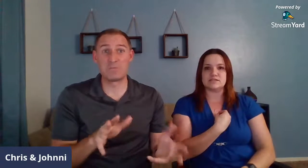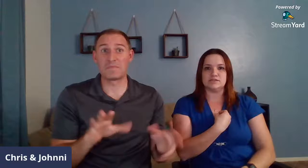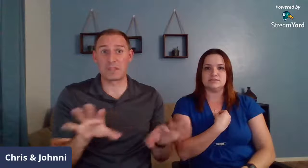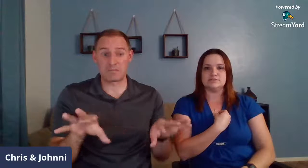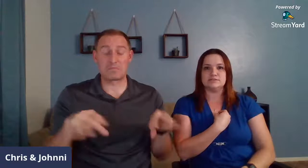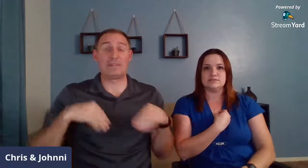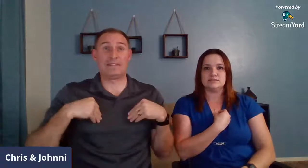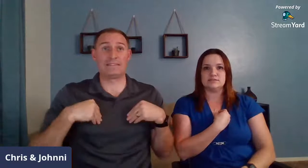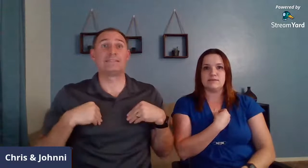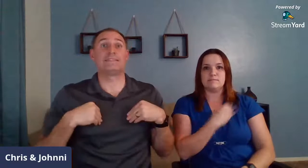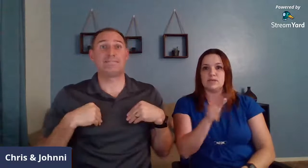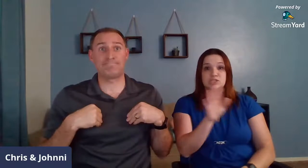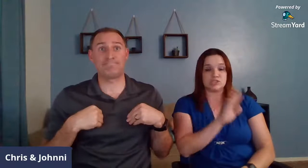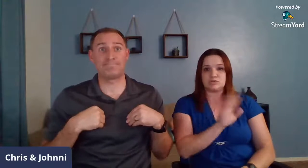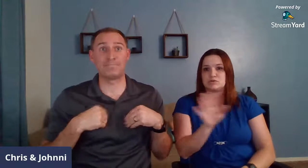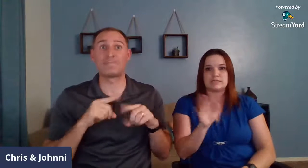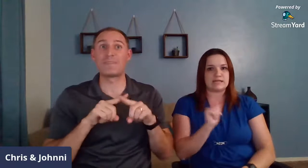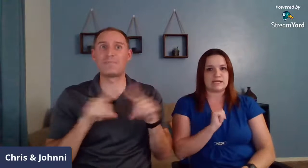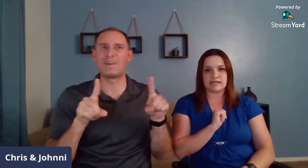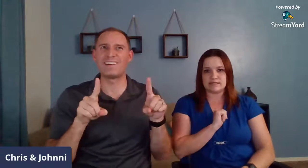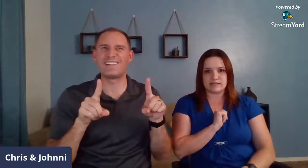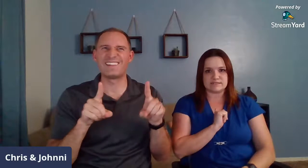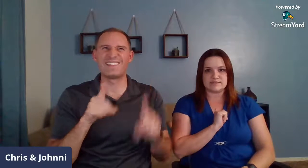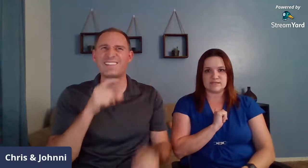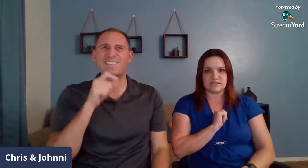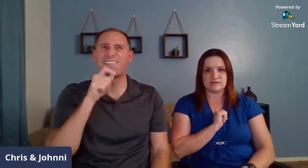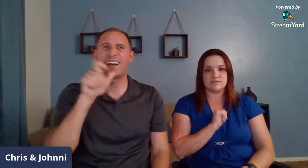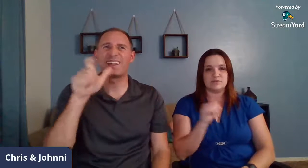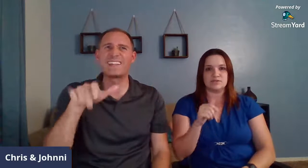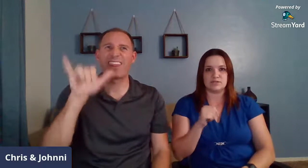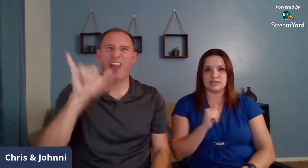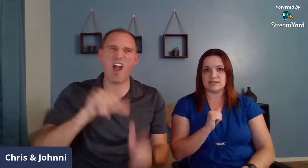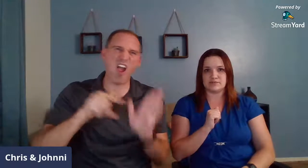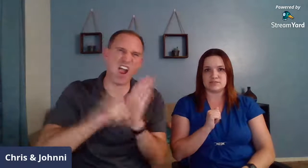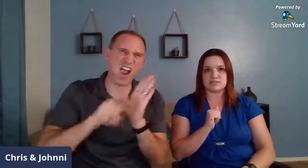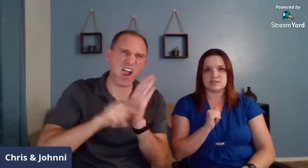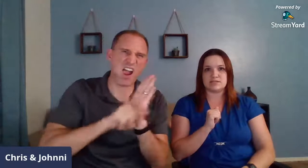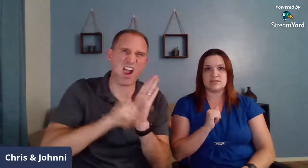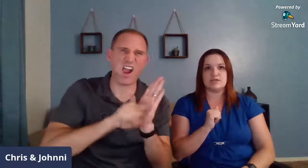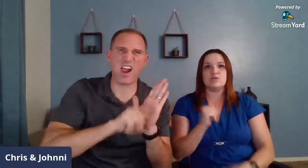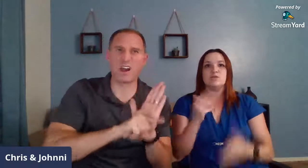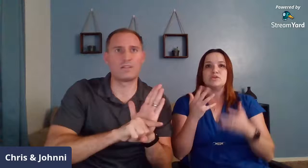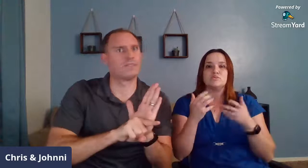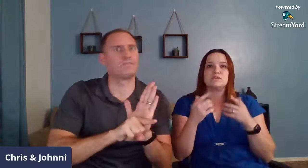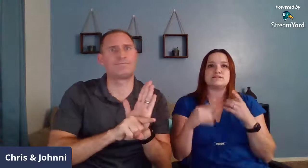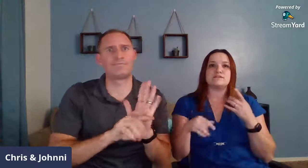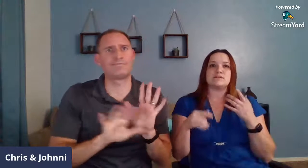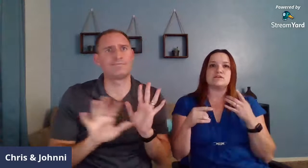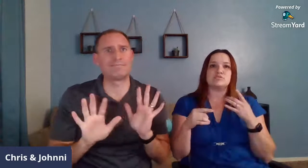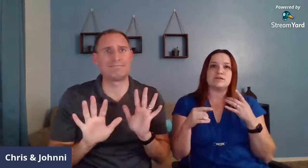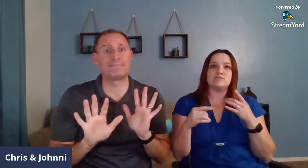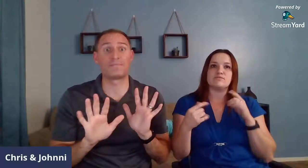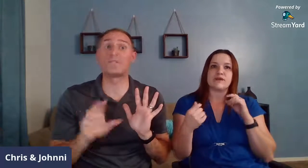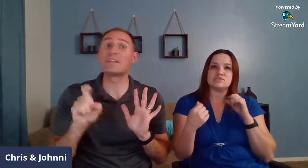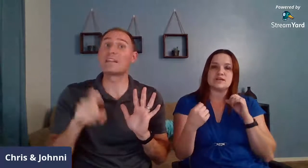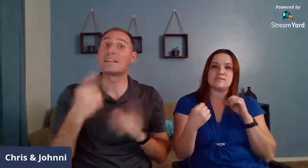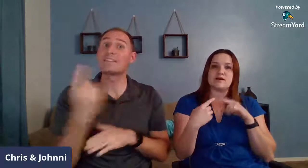salt, but you don't need that kind of negativity when you're learning a language. What you want is somebody who can provide you that